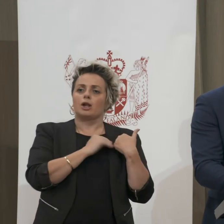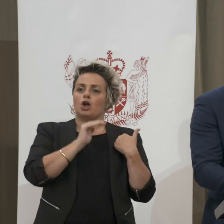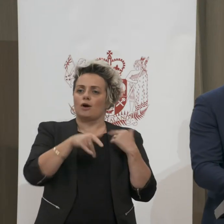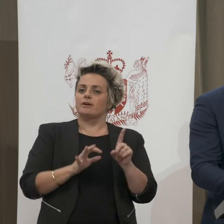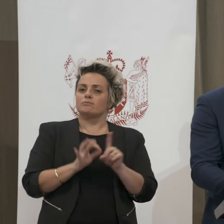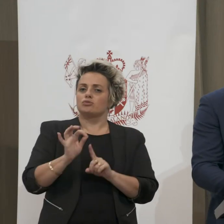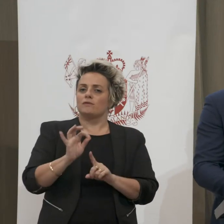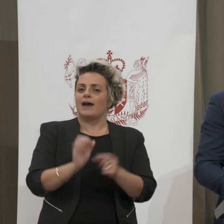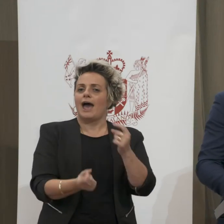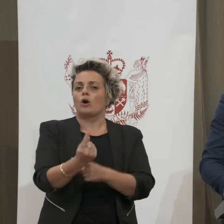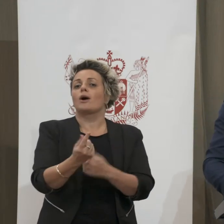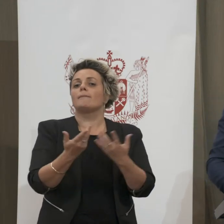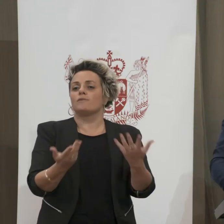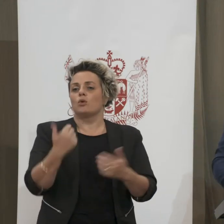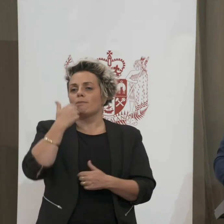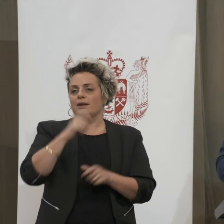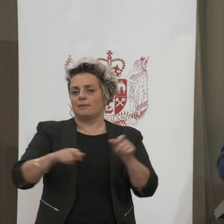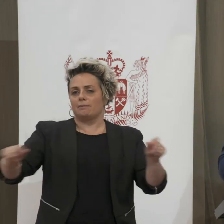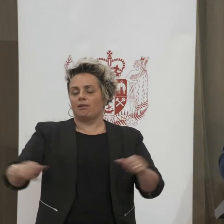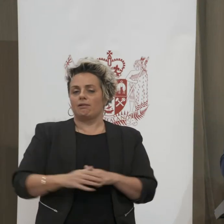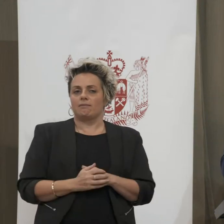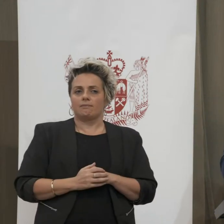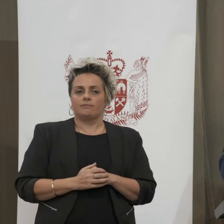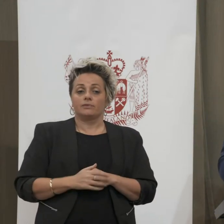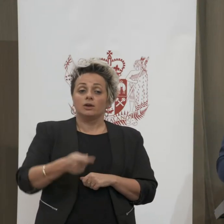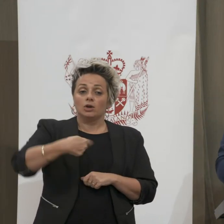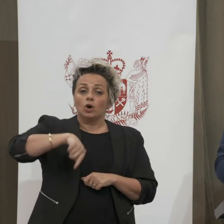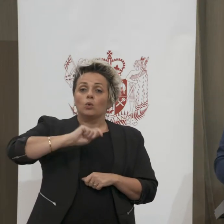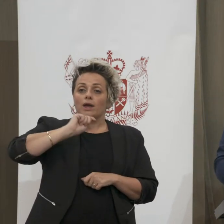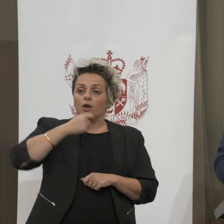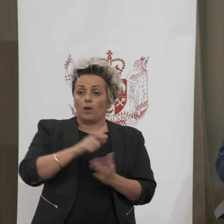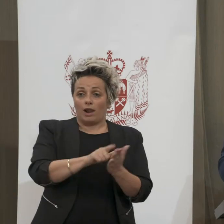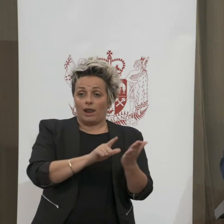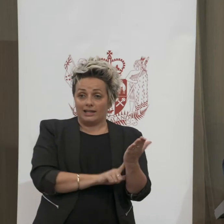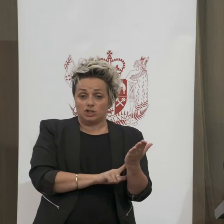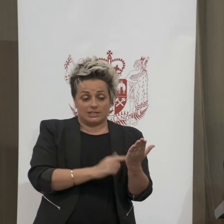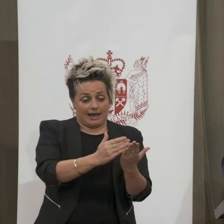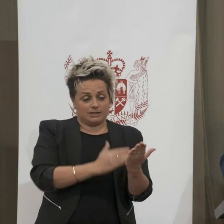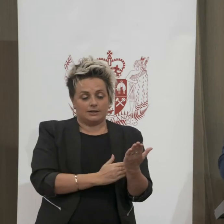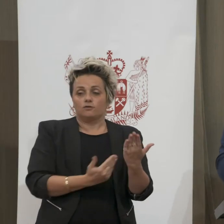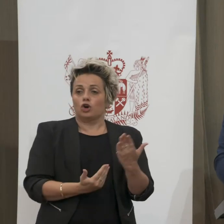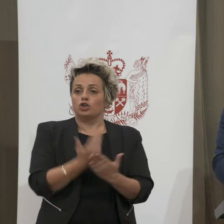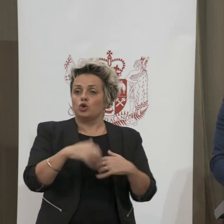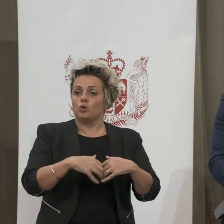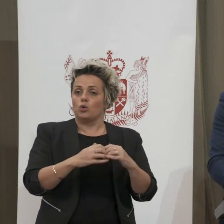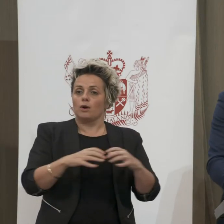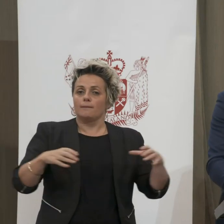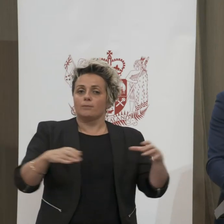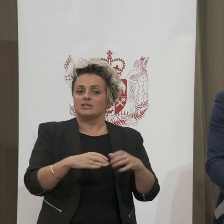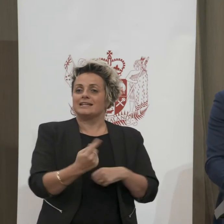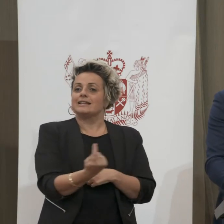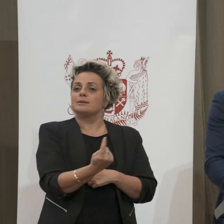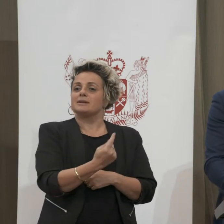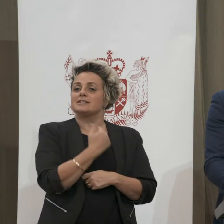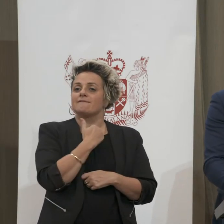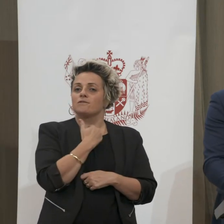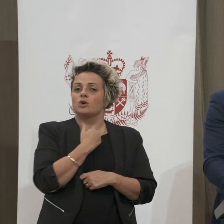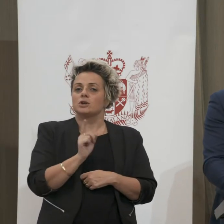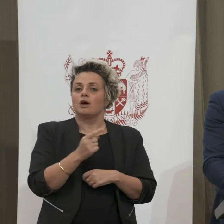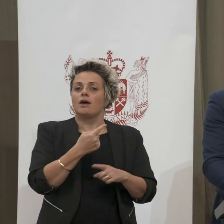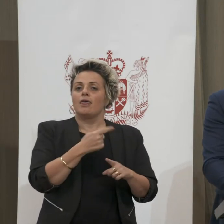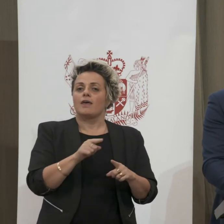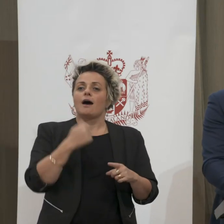improving outcomes for Māori people. We will legislate for a new body and independent voice, the